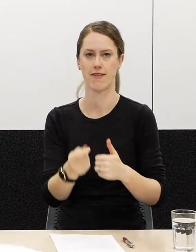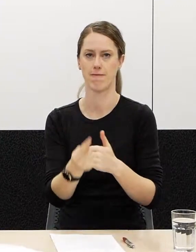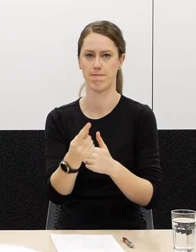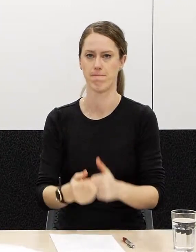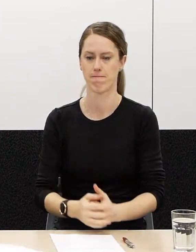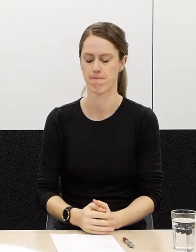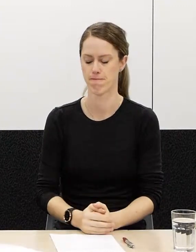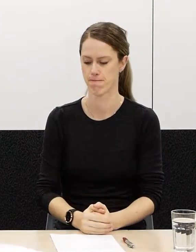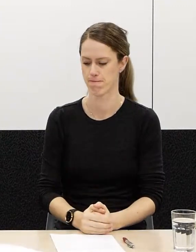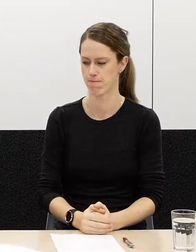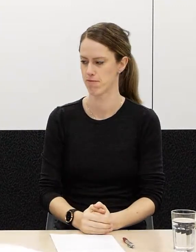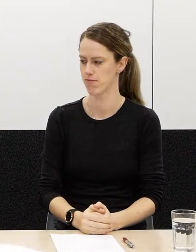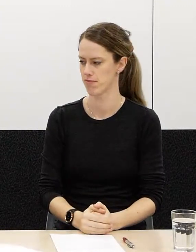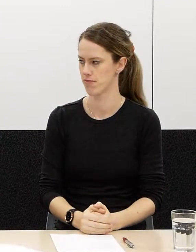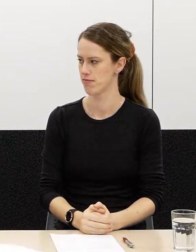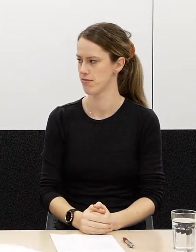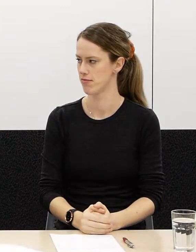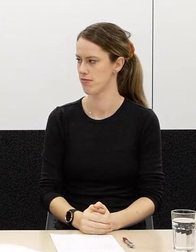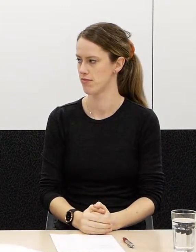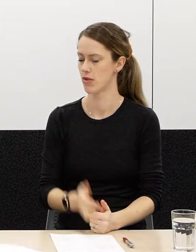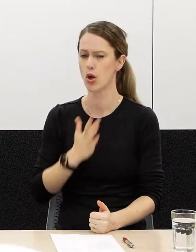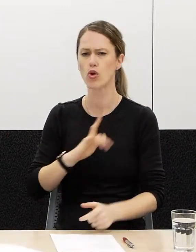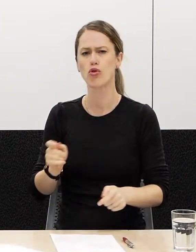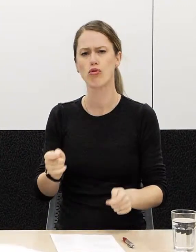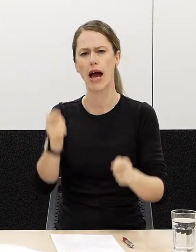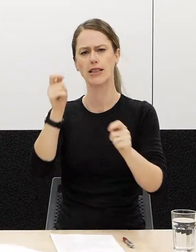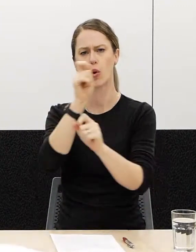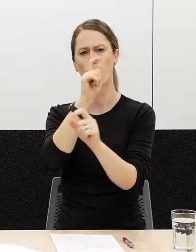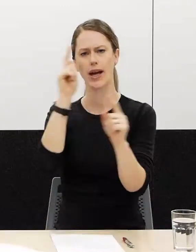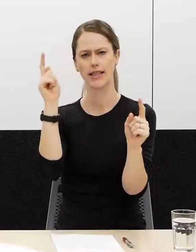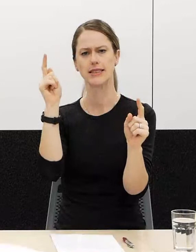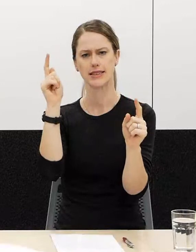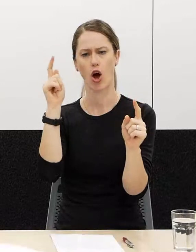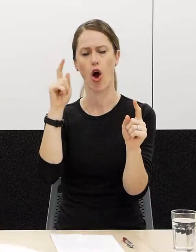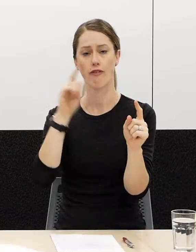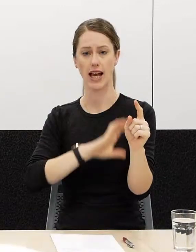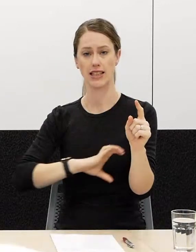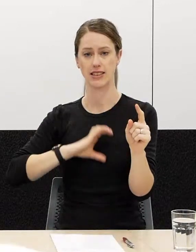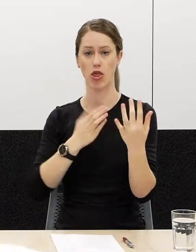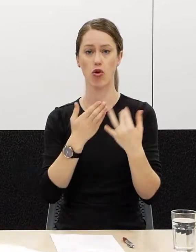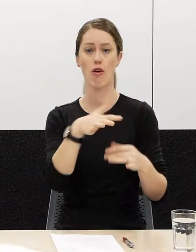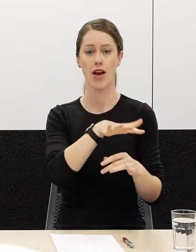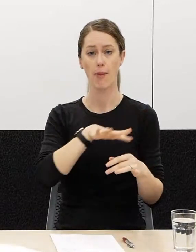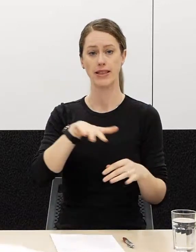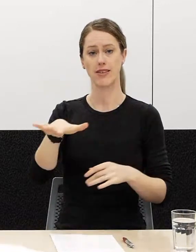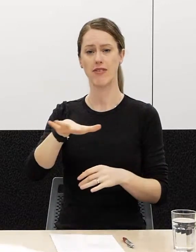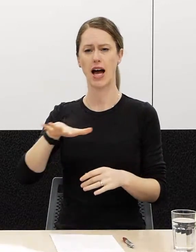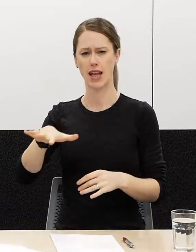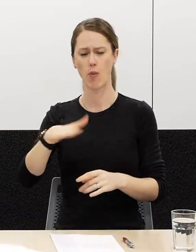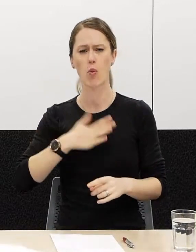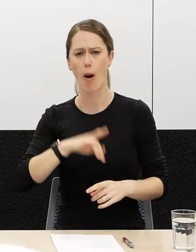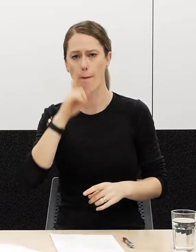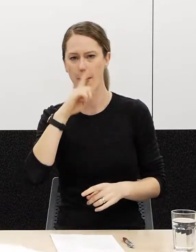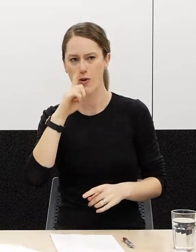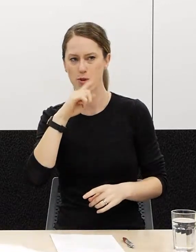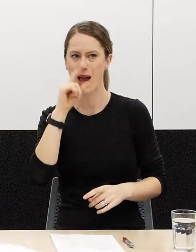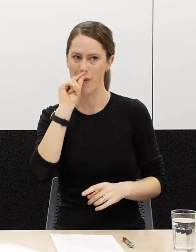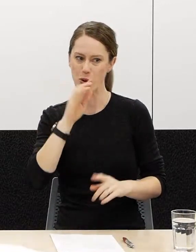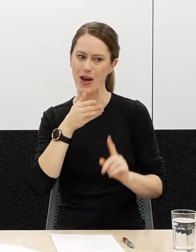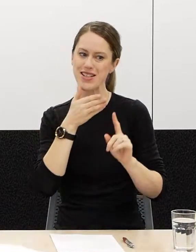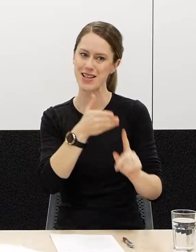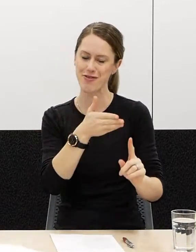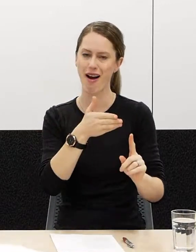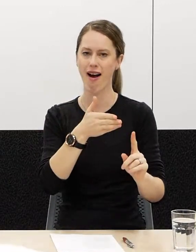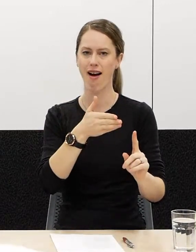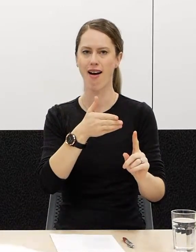happen. We also want to raise awareness of cancer among families and whānaus. We want people to be able to